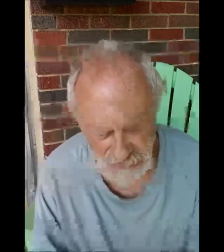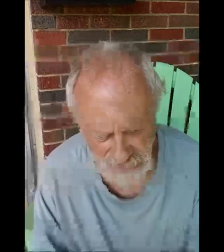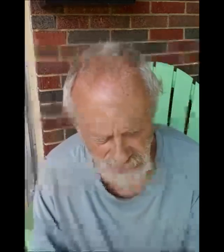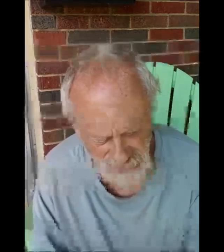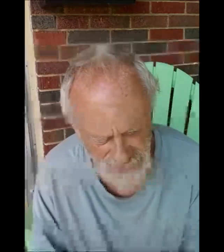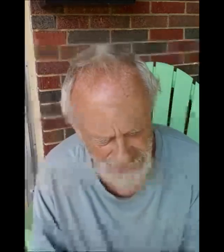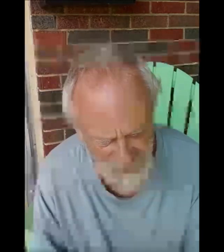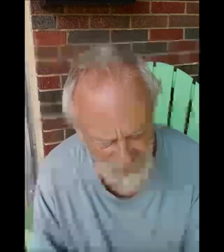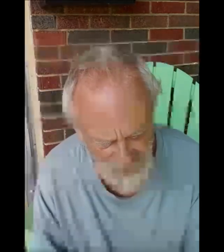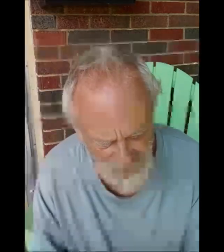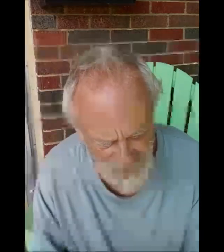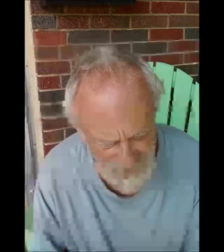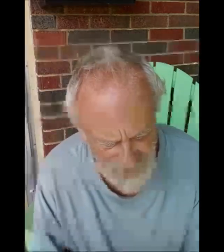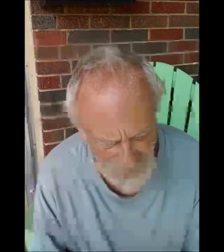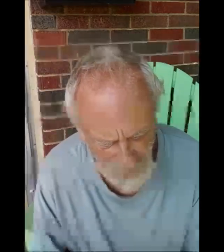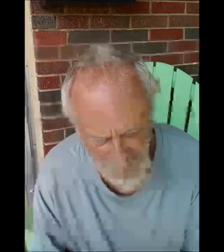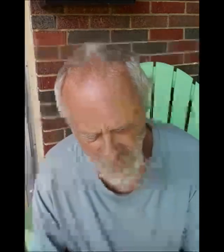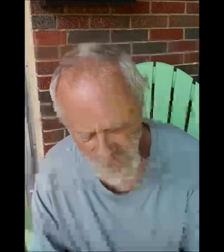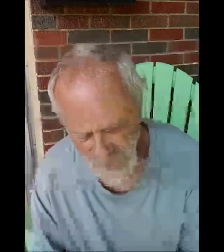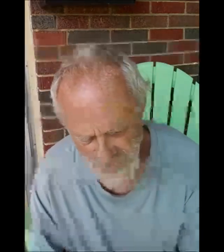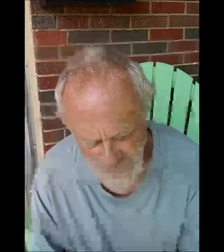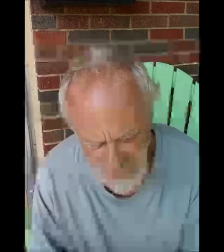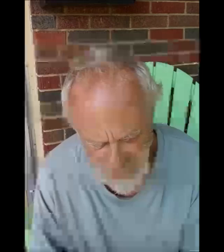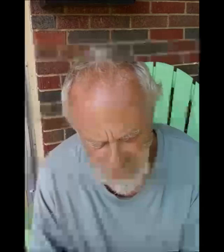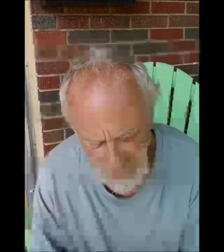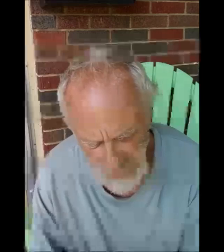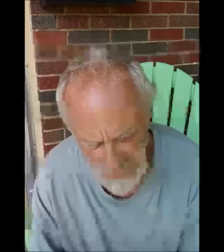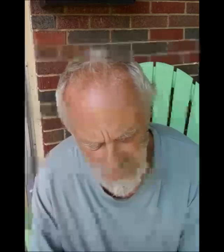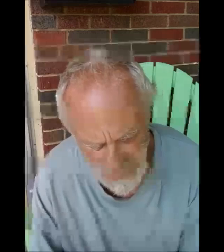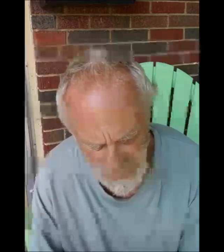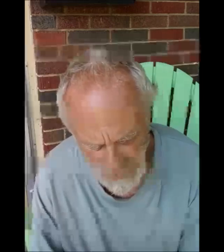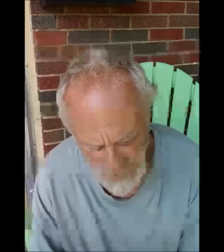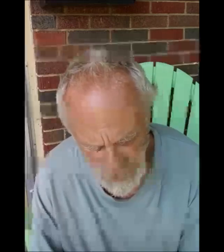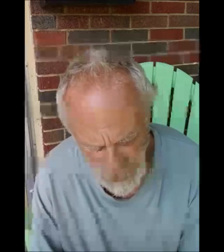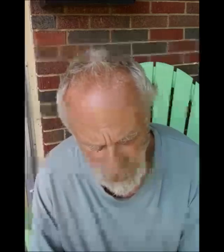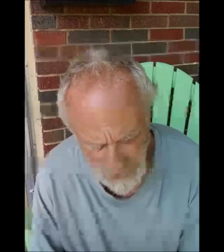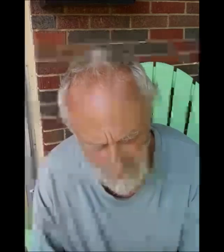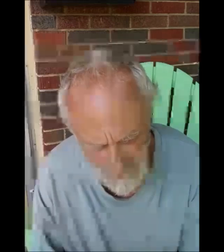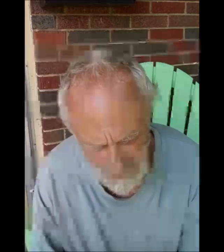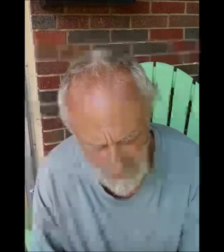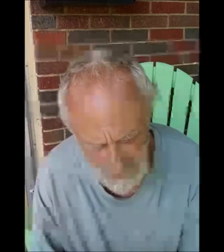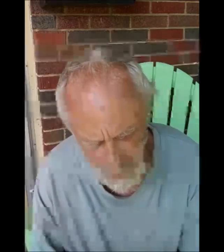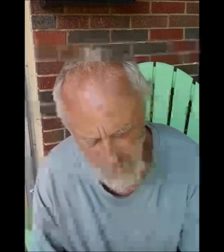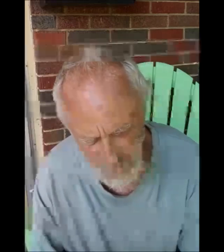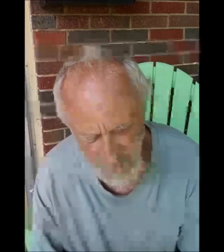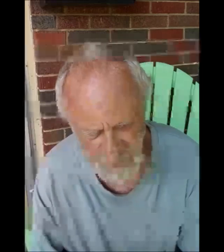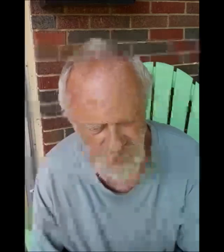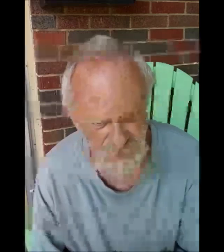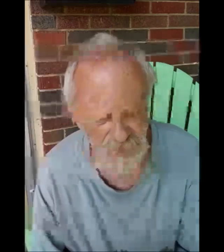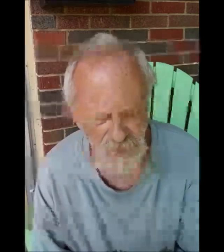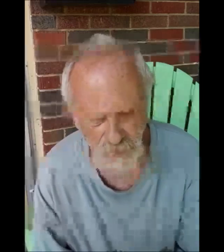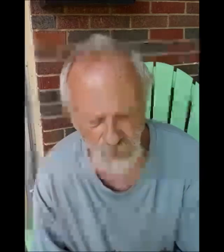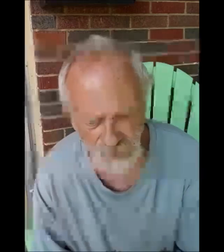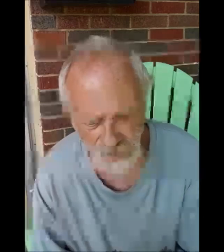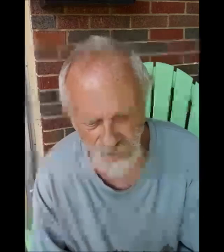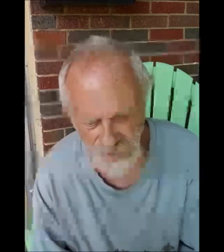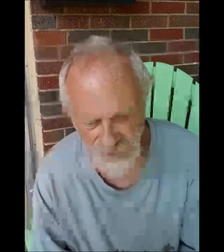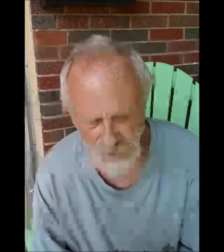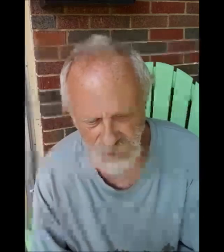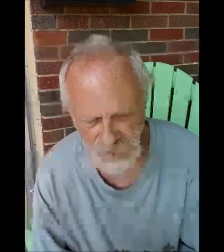it is a special thing. Now, when an Indian is speaking the sign language and points one finger at you, that would